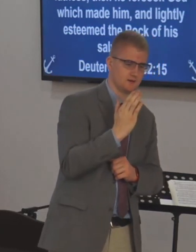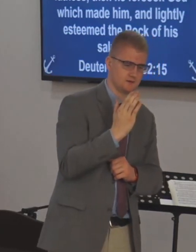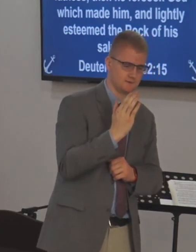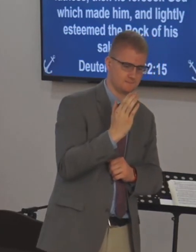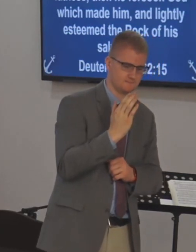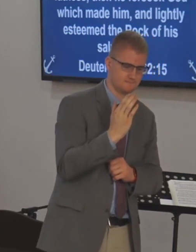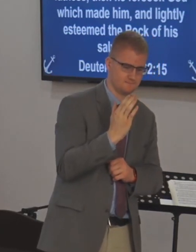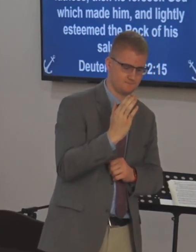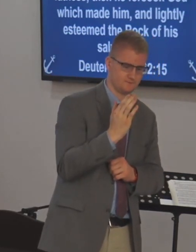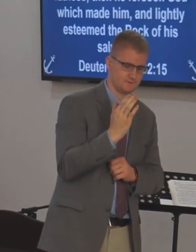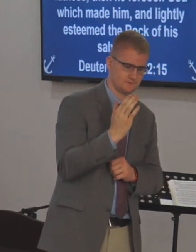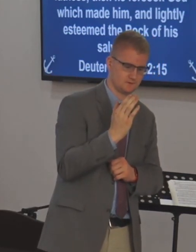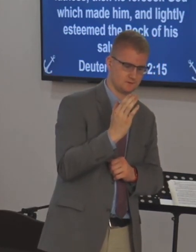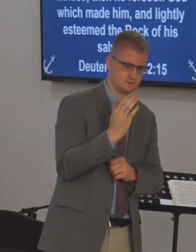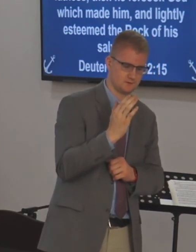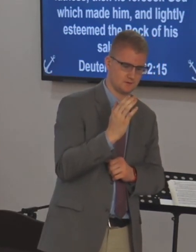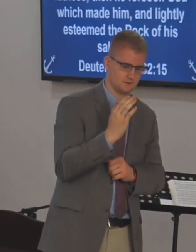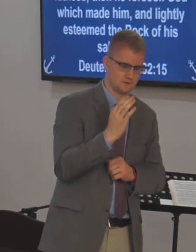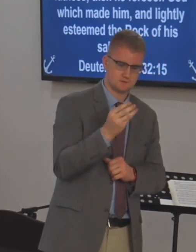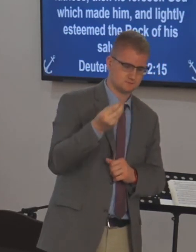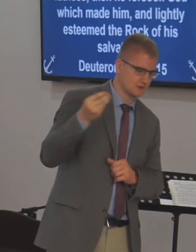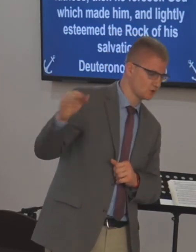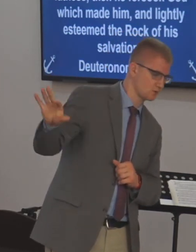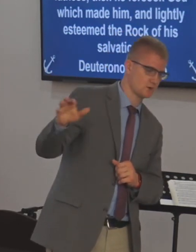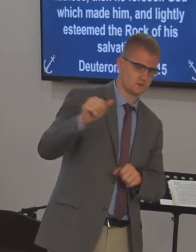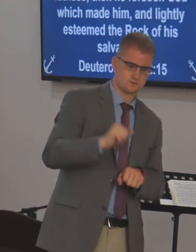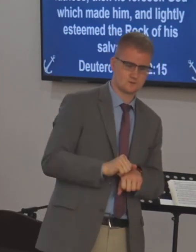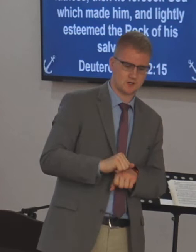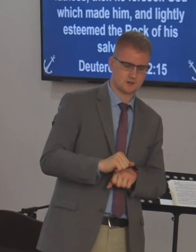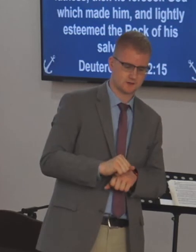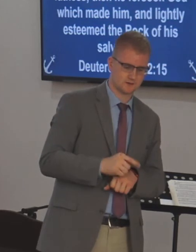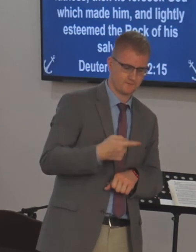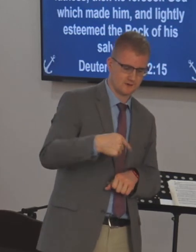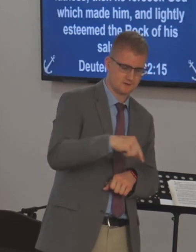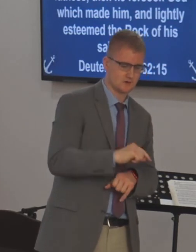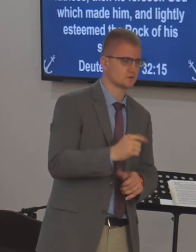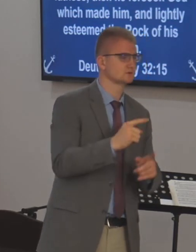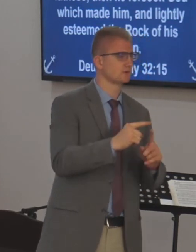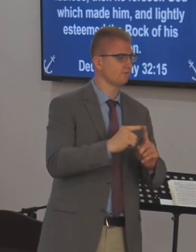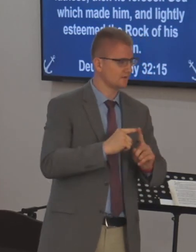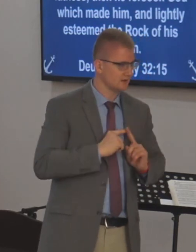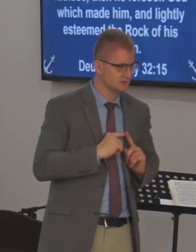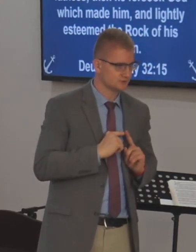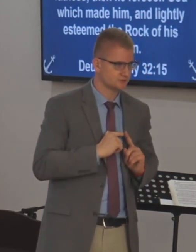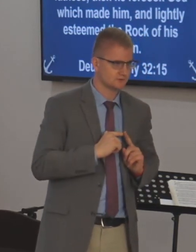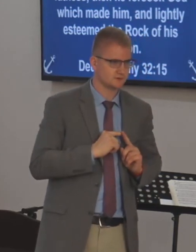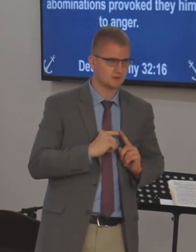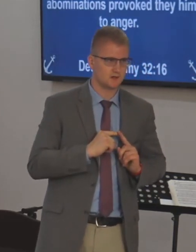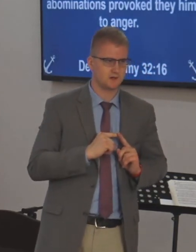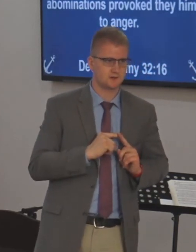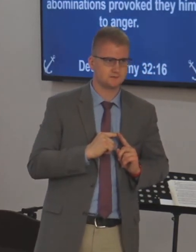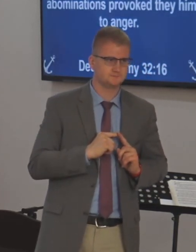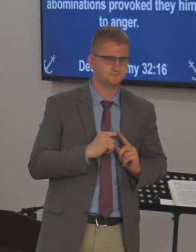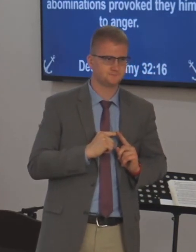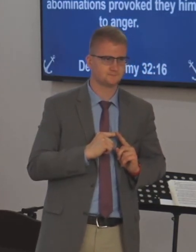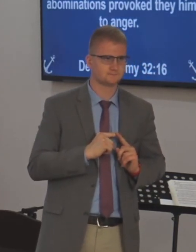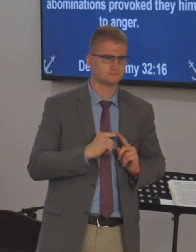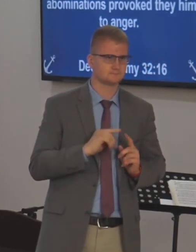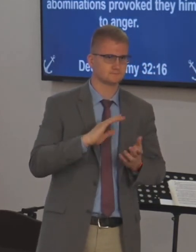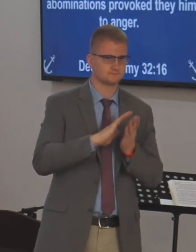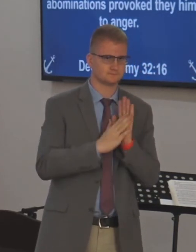again, the rock of his salvation. They provoked him to jealousy with strange gods,